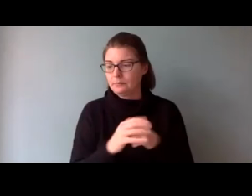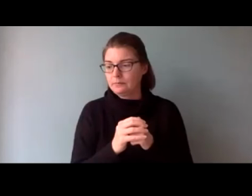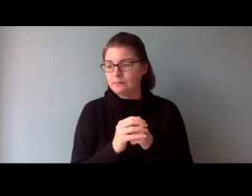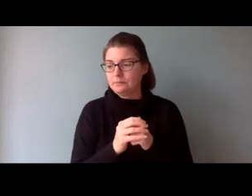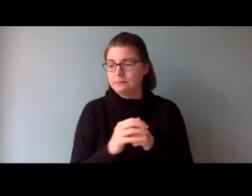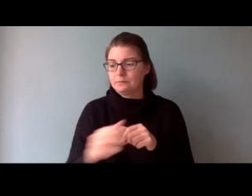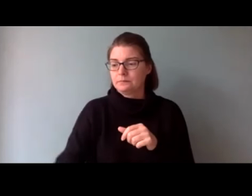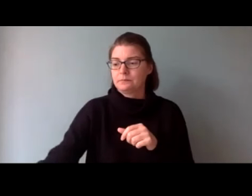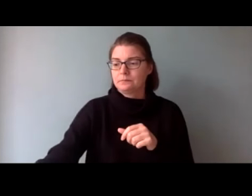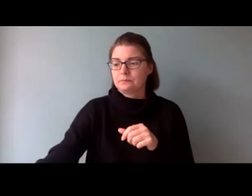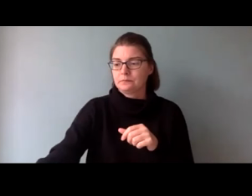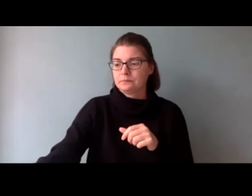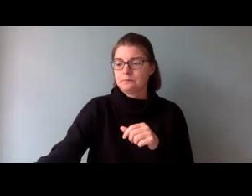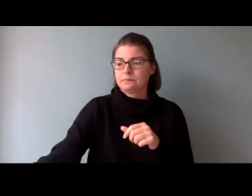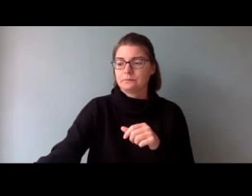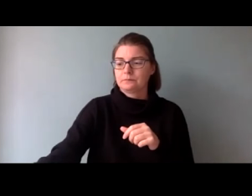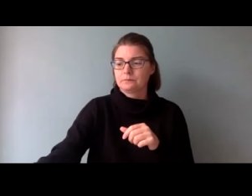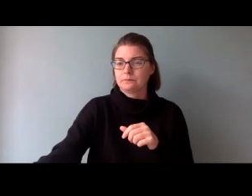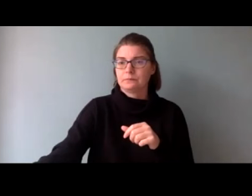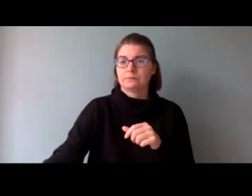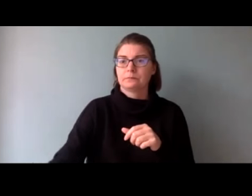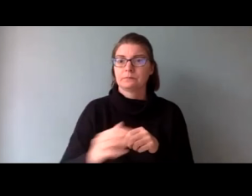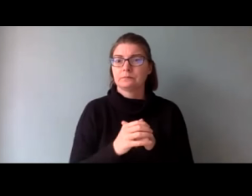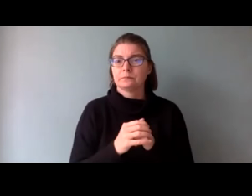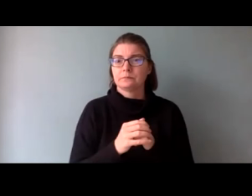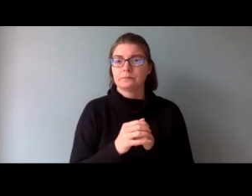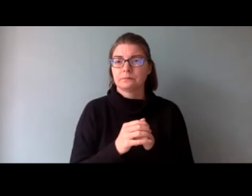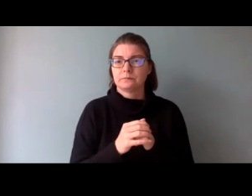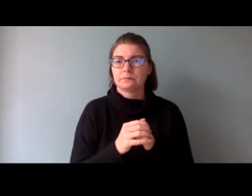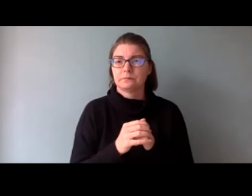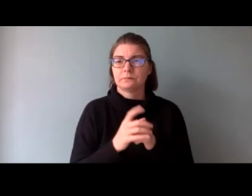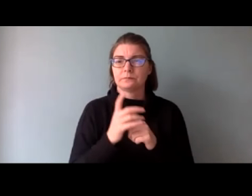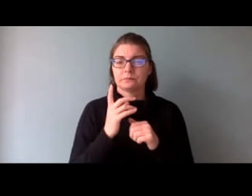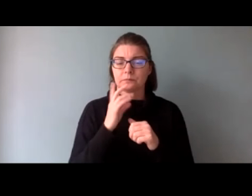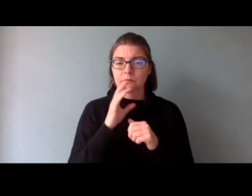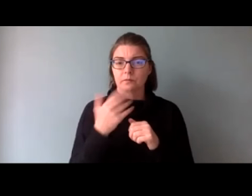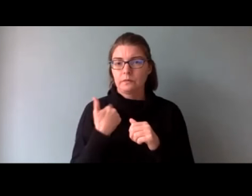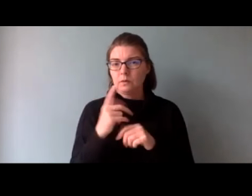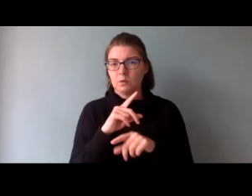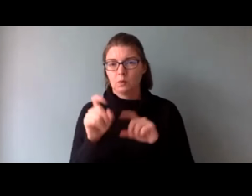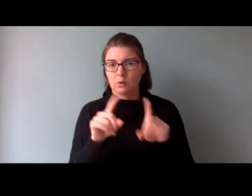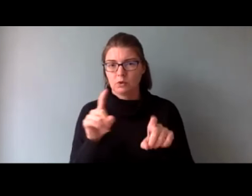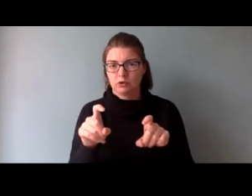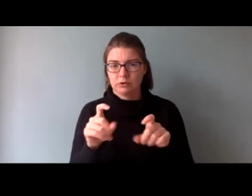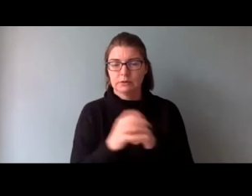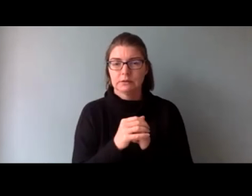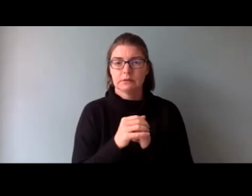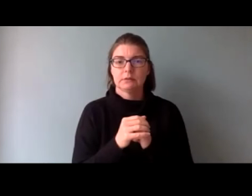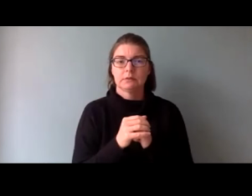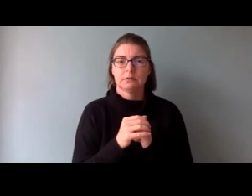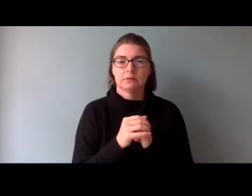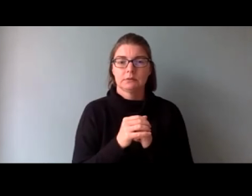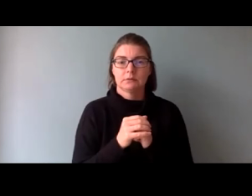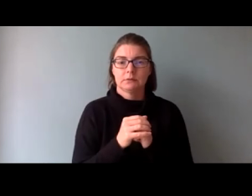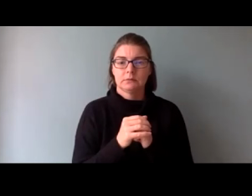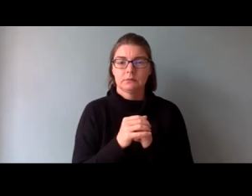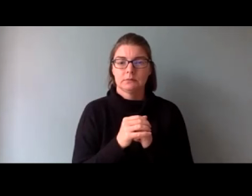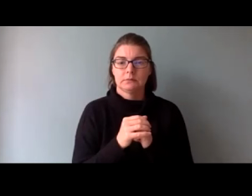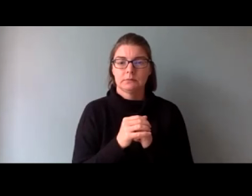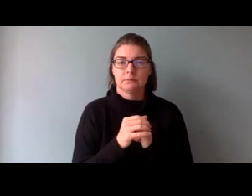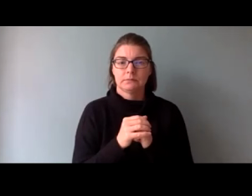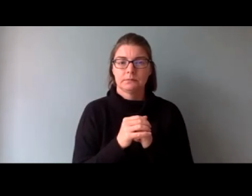So here we go. We have a quick little question, which is, come on. Of